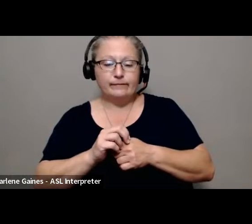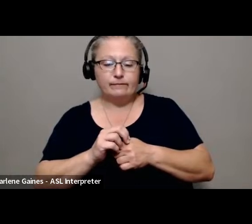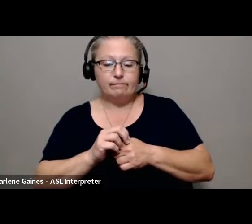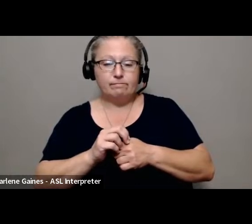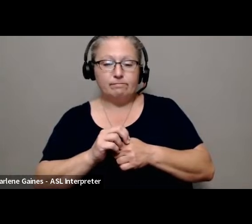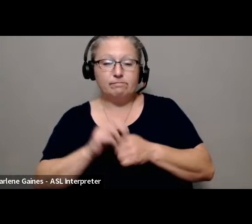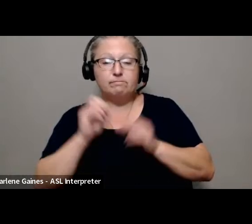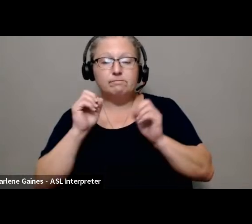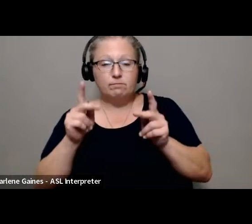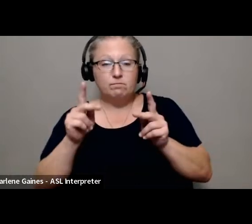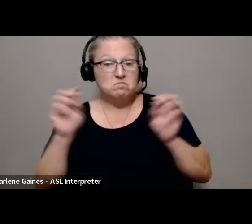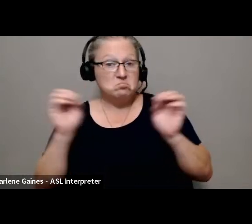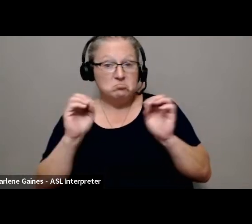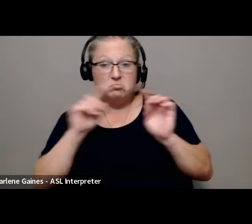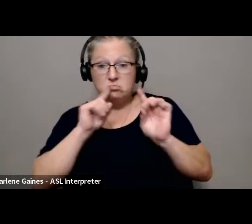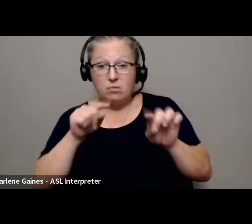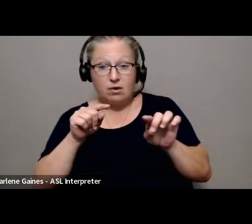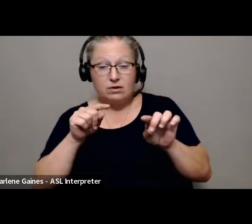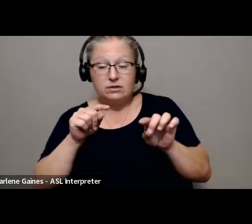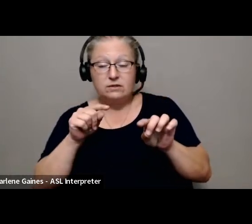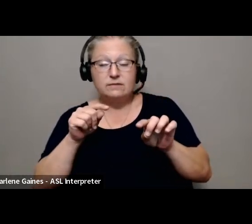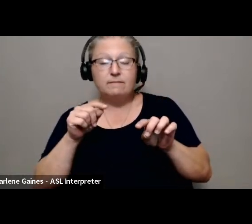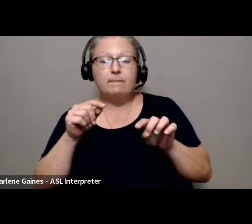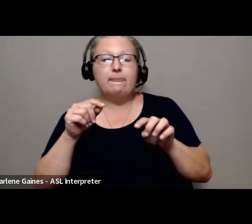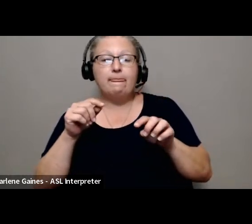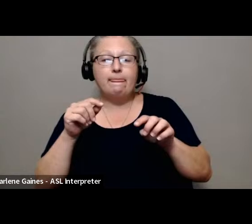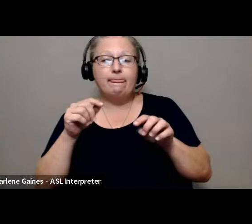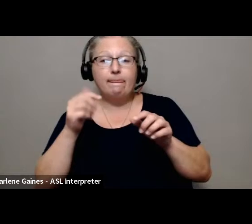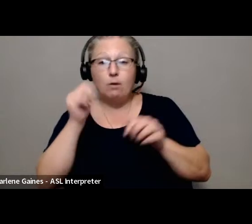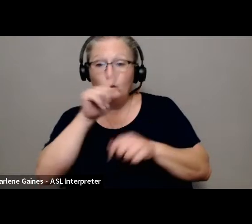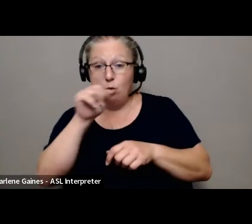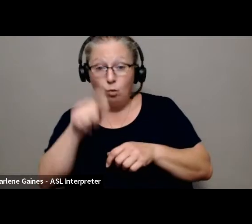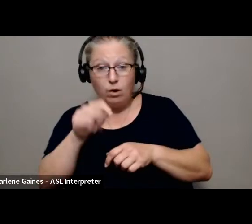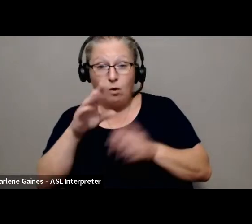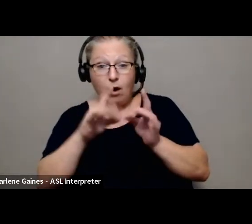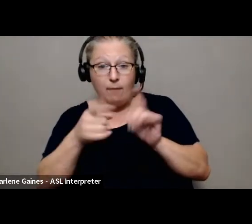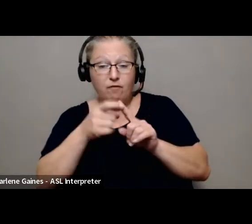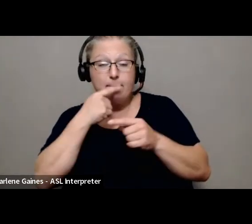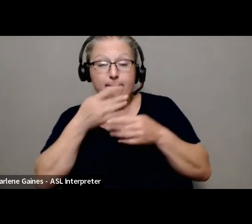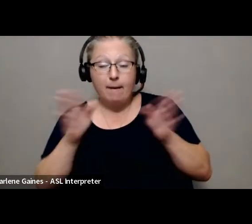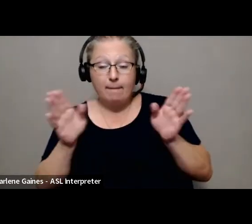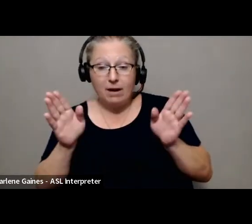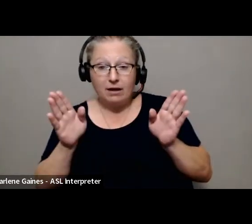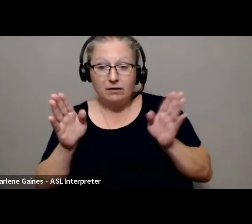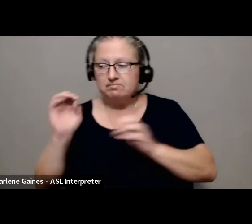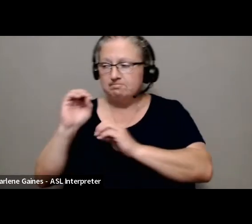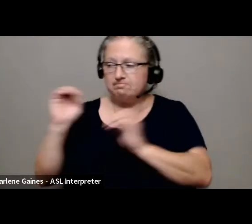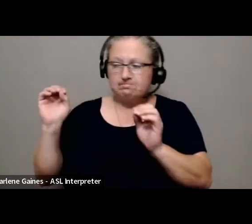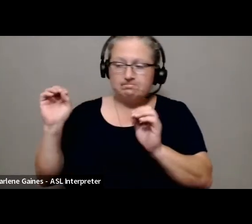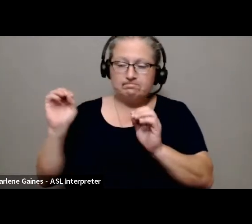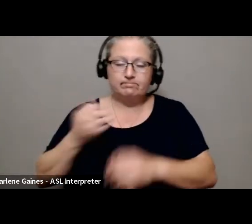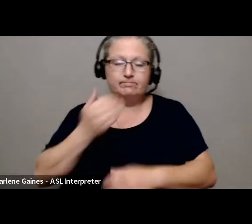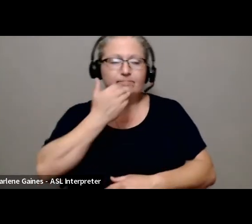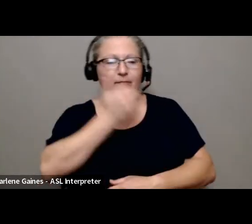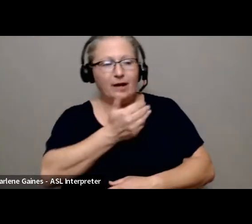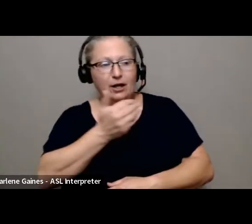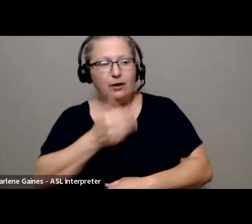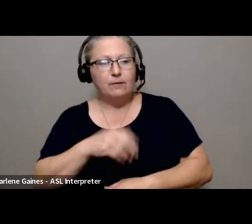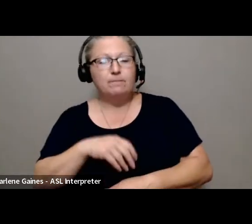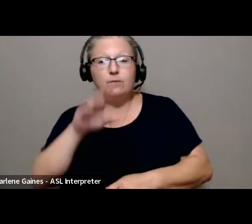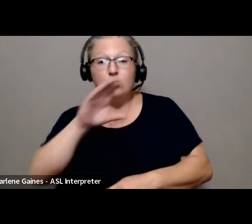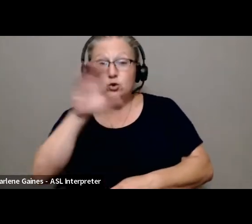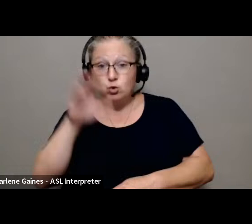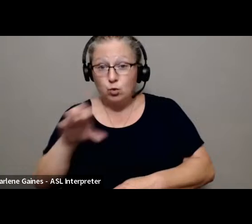Okay, since there are no responses, any questions or comments from the public? There are none. Thank you. And from